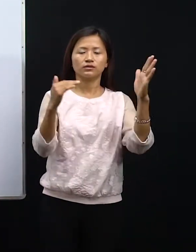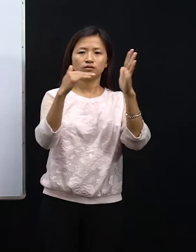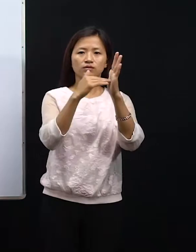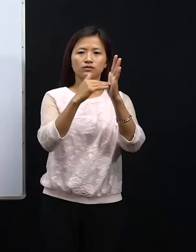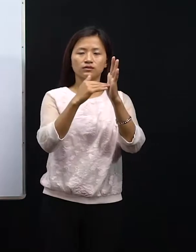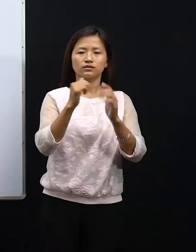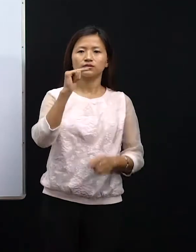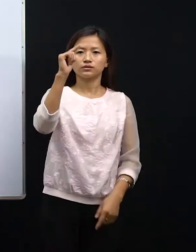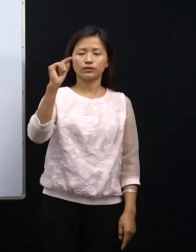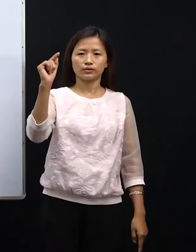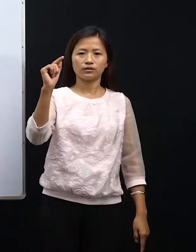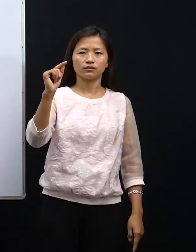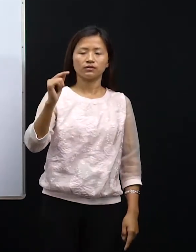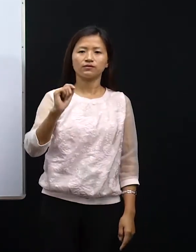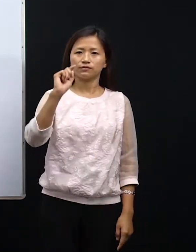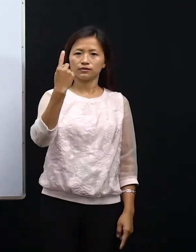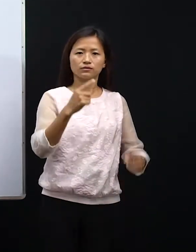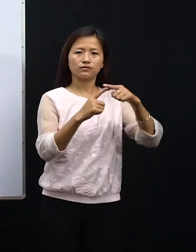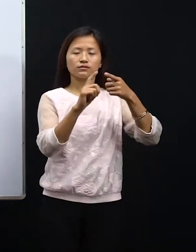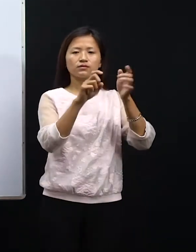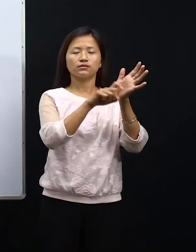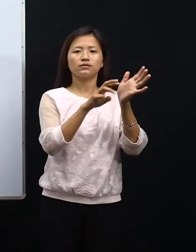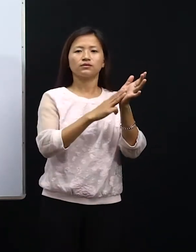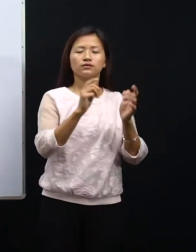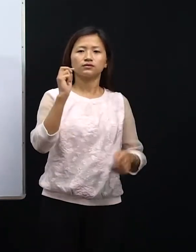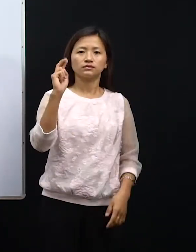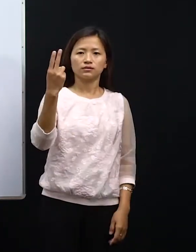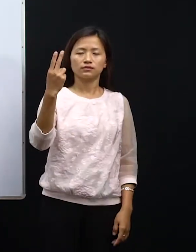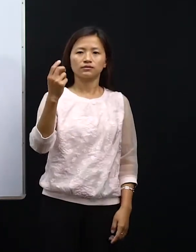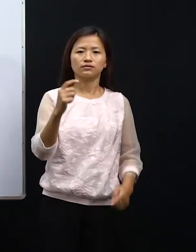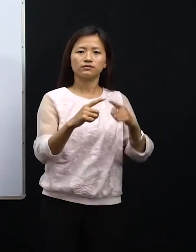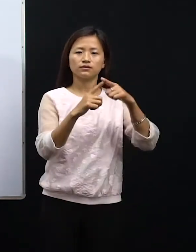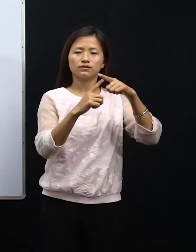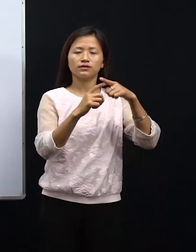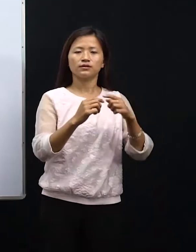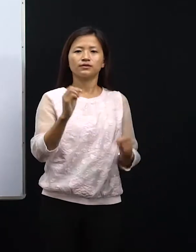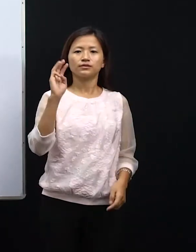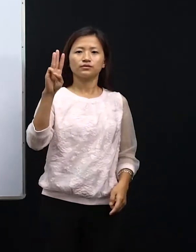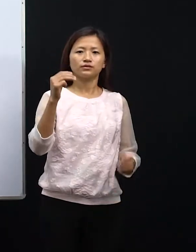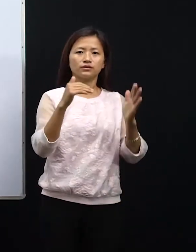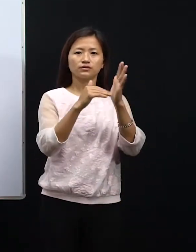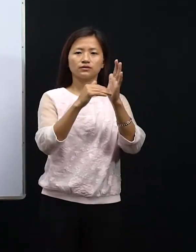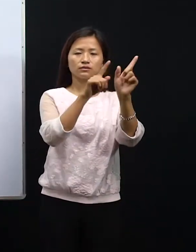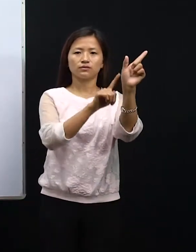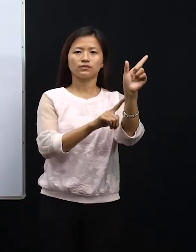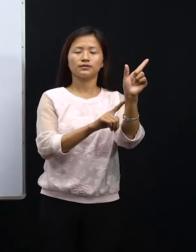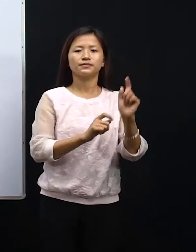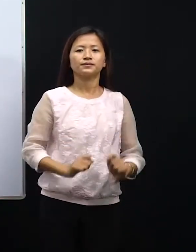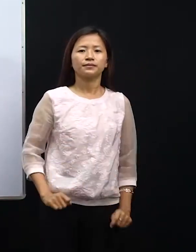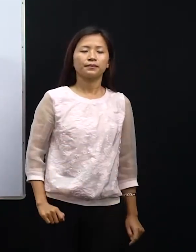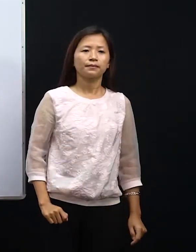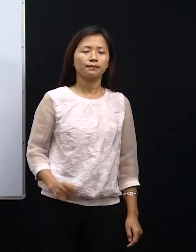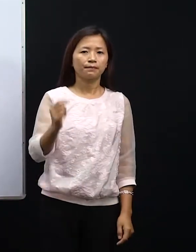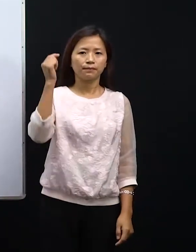5xyz square, the first term. The second term is 3zy. But